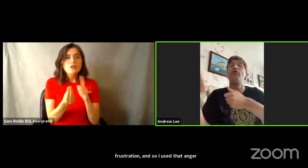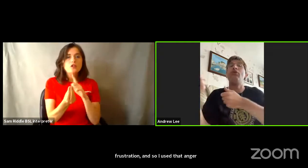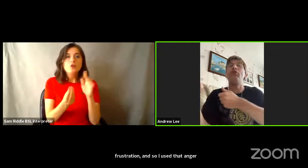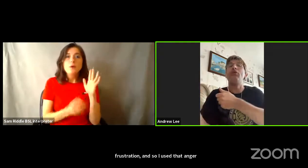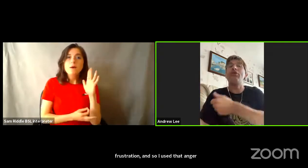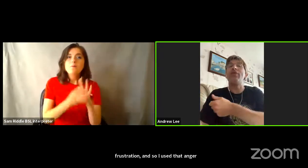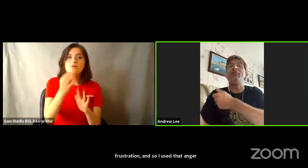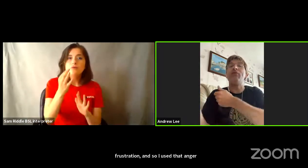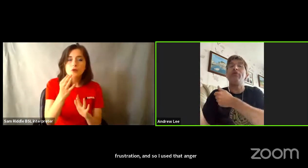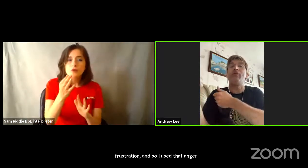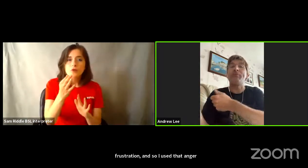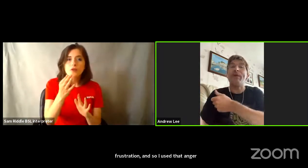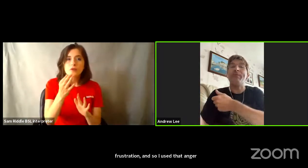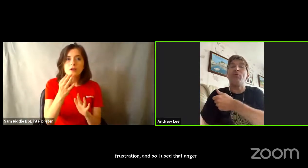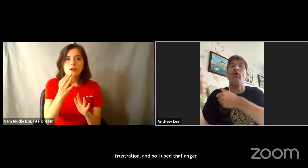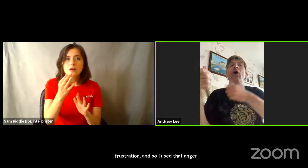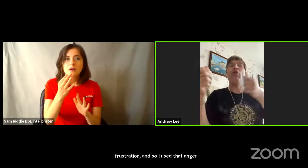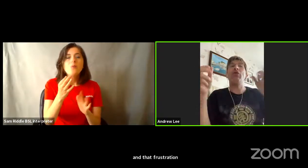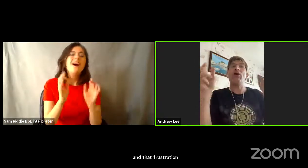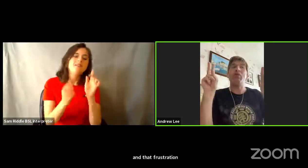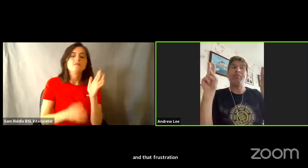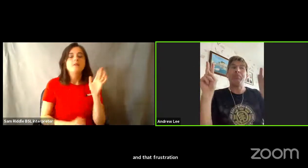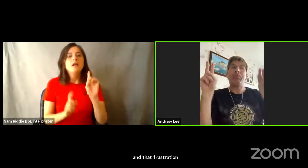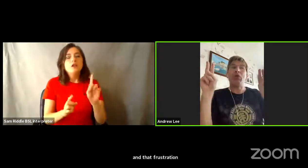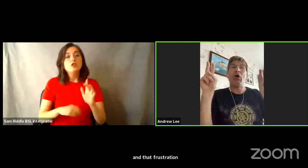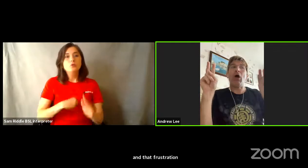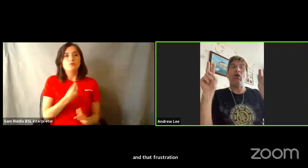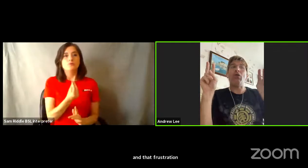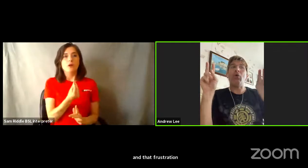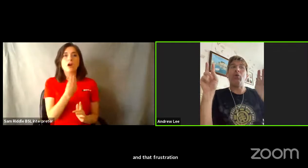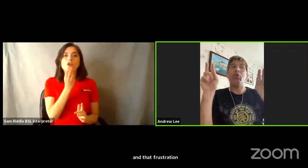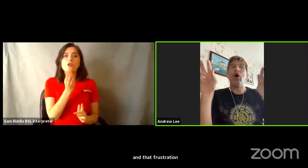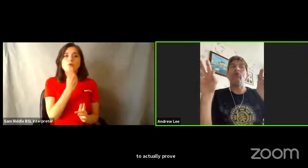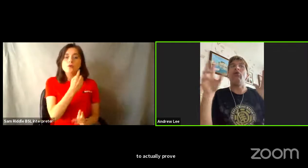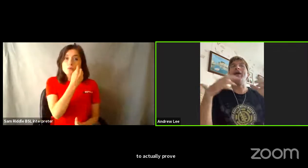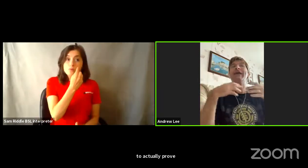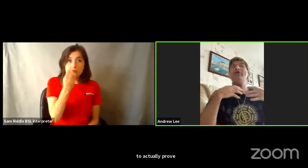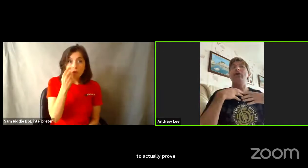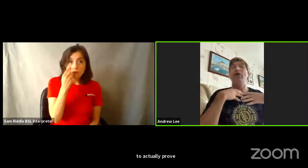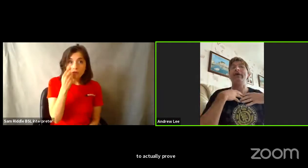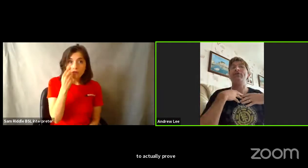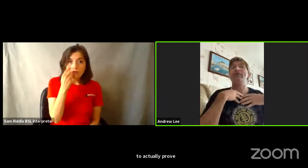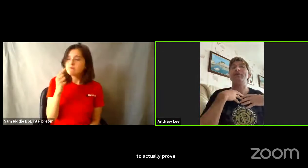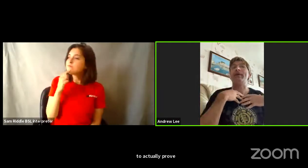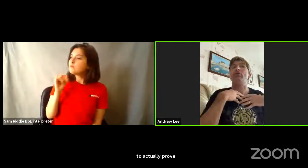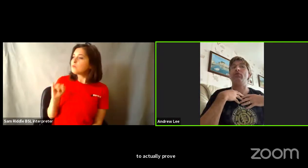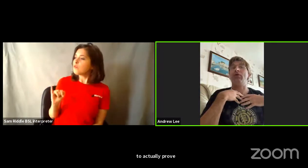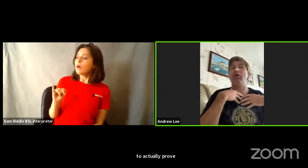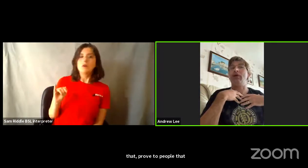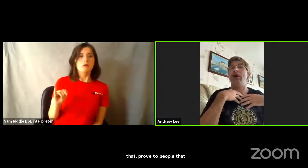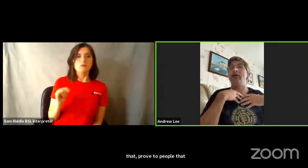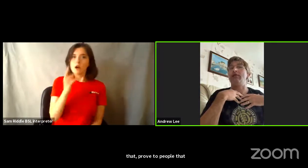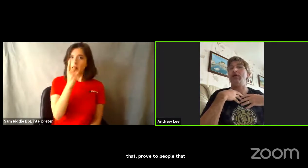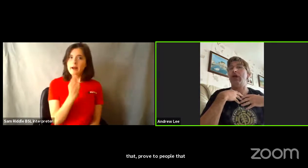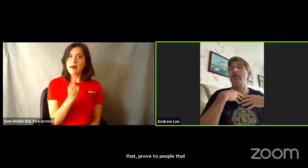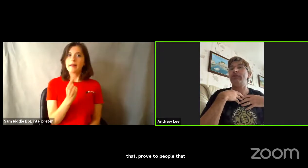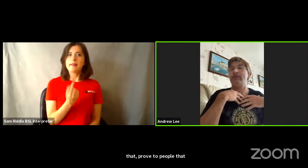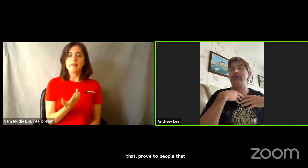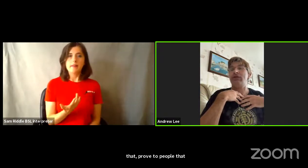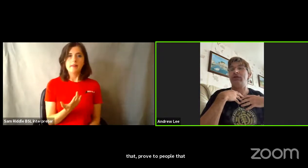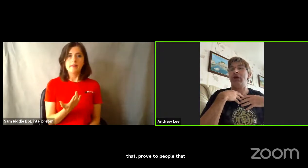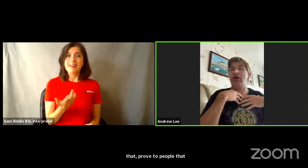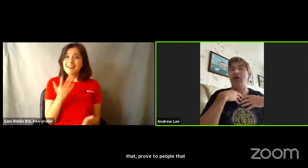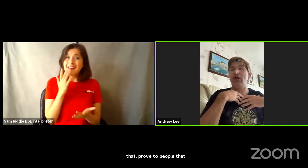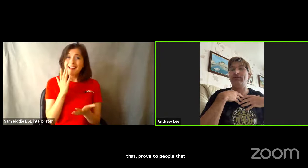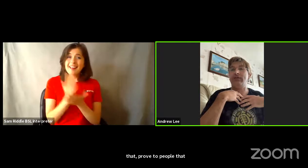prove to people that weren't wrong, even the people that were kind of